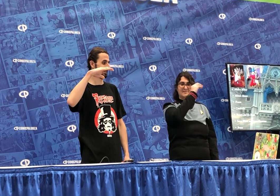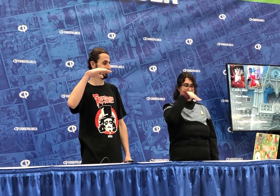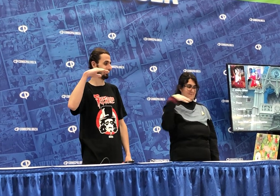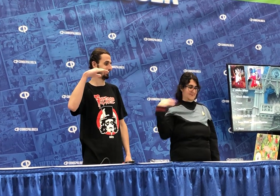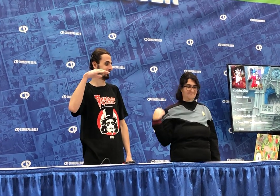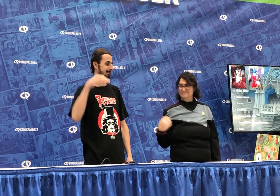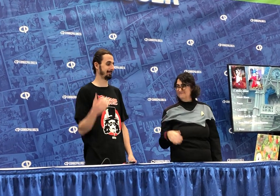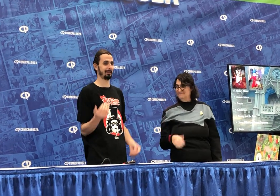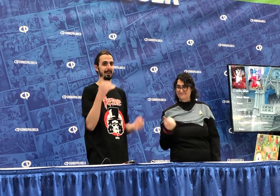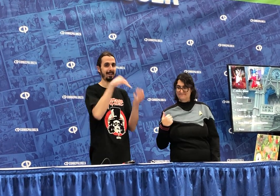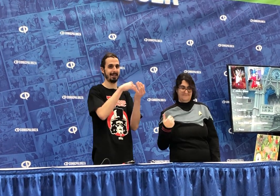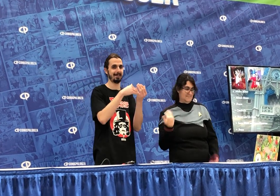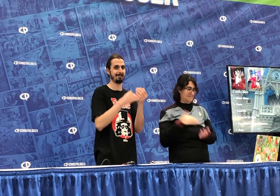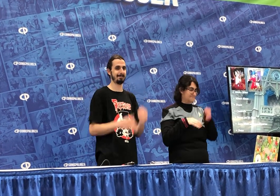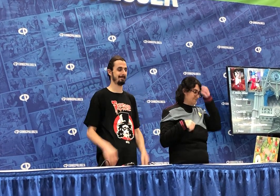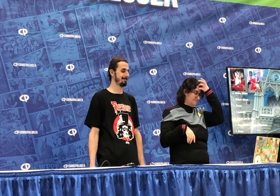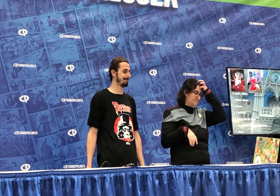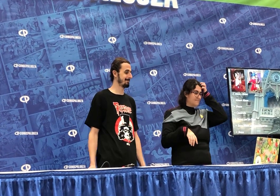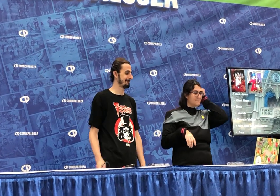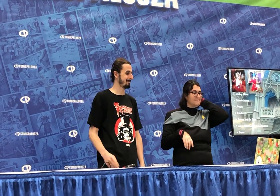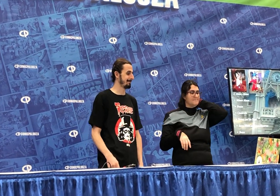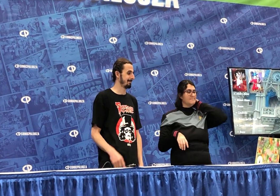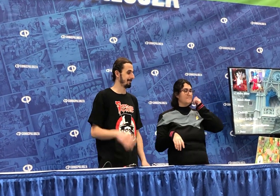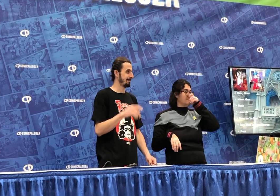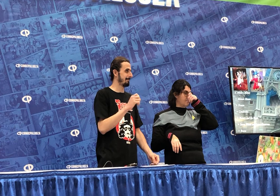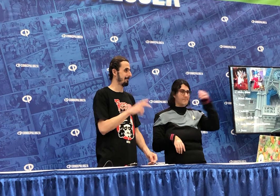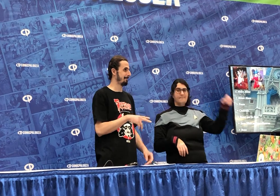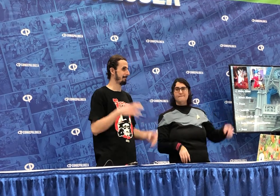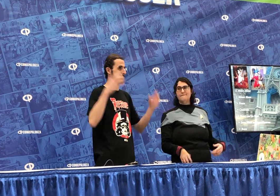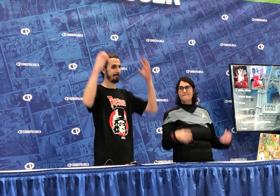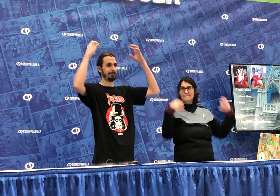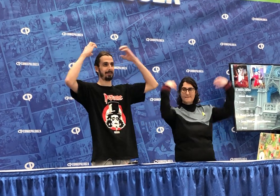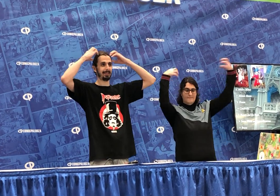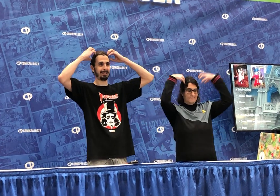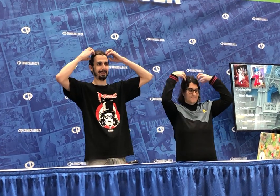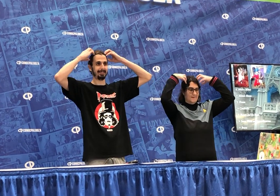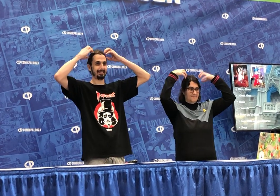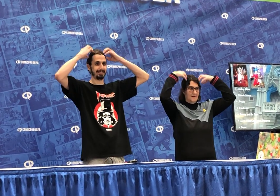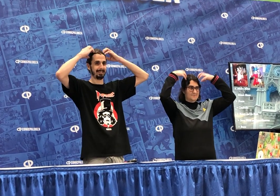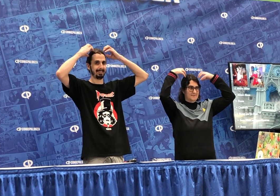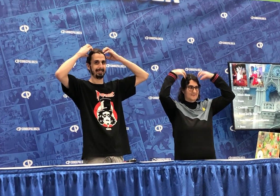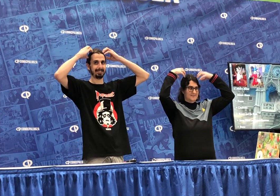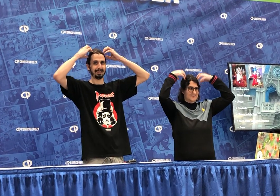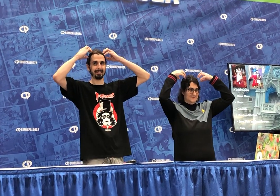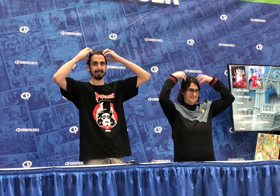the waves of the ocean. All right, let's do those again. Mickey Mouse,